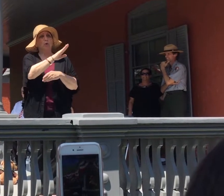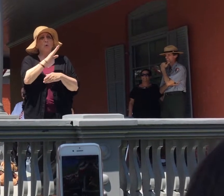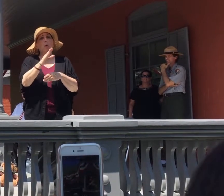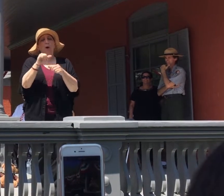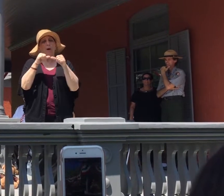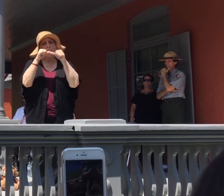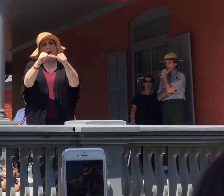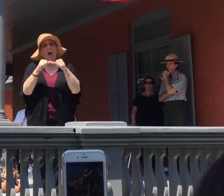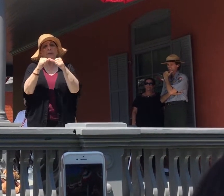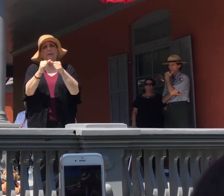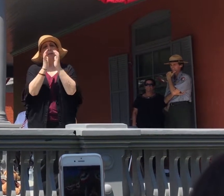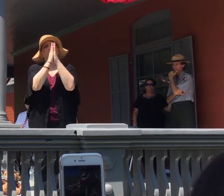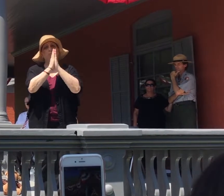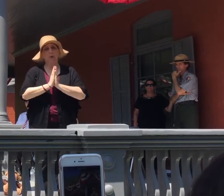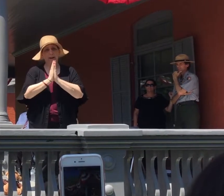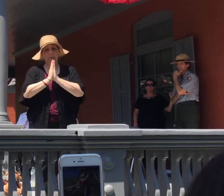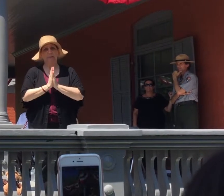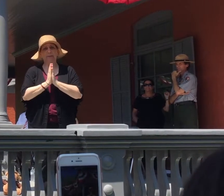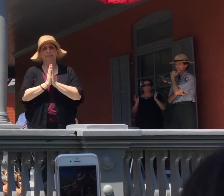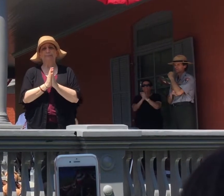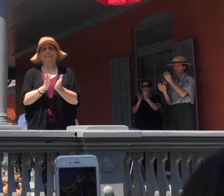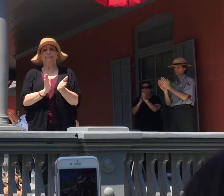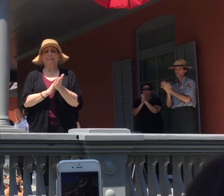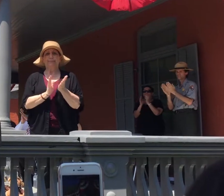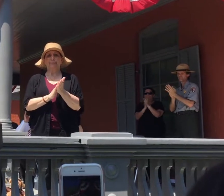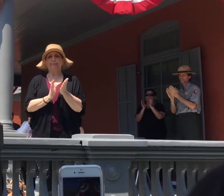in your constant and fervent prayers.